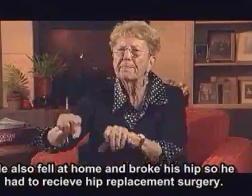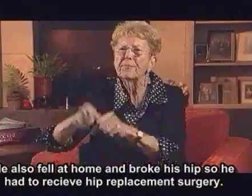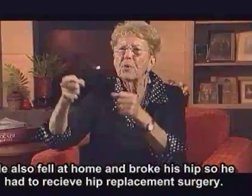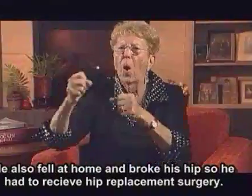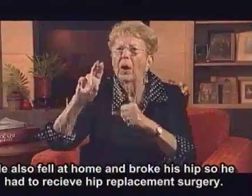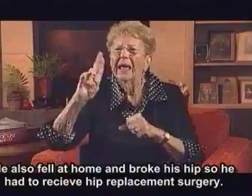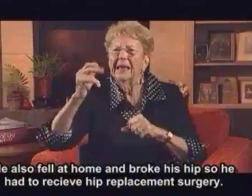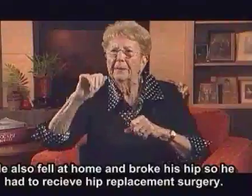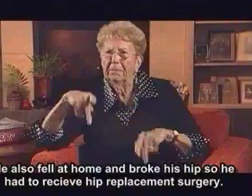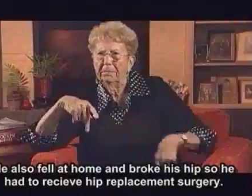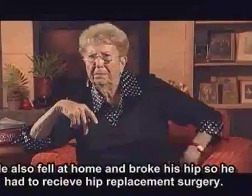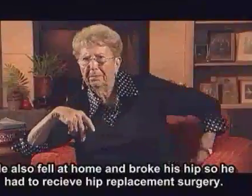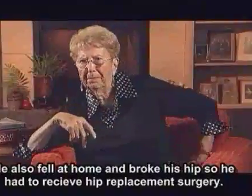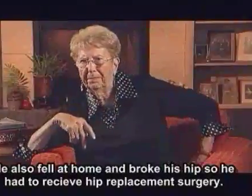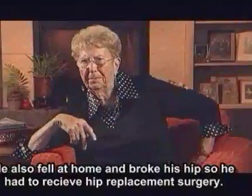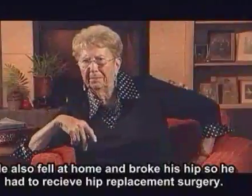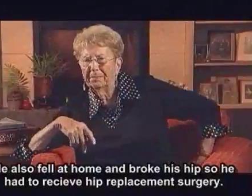He also fell at home and broke his hip,